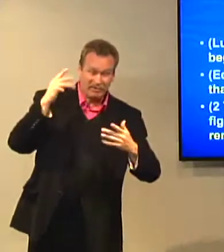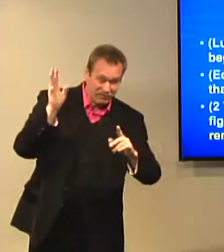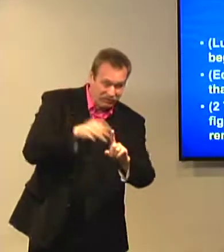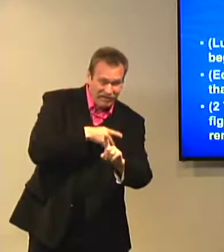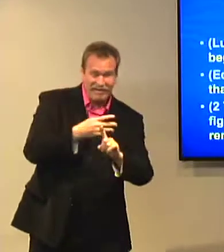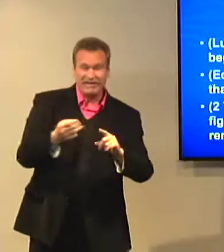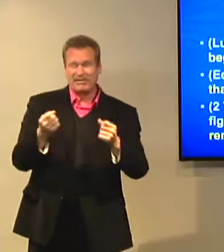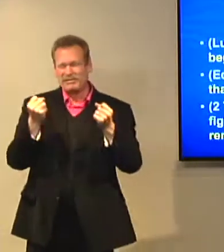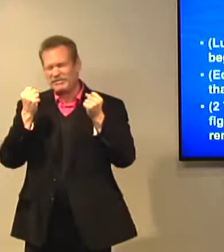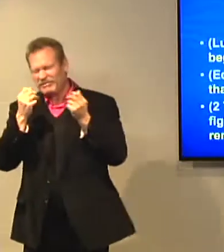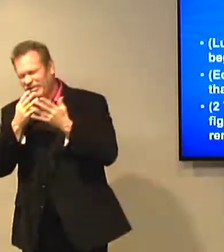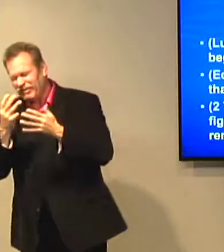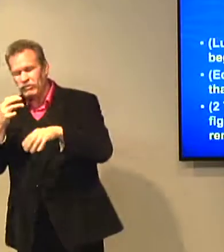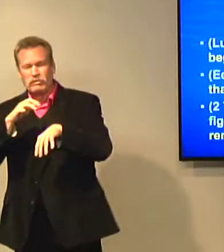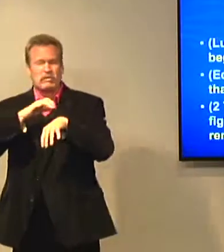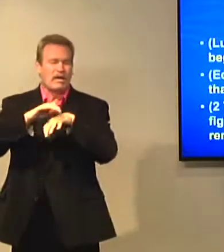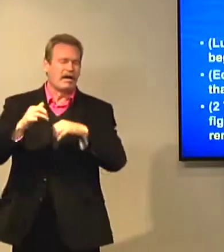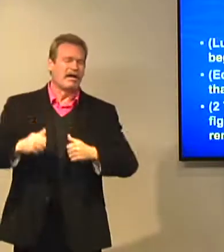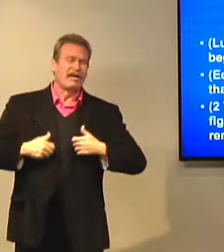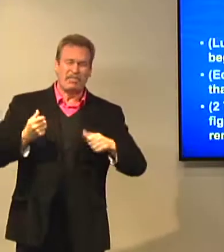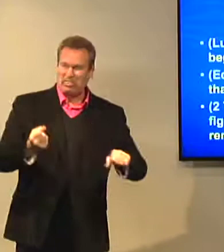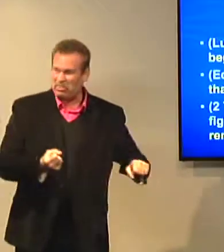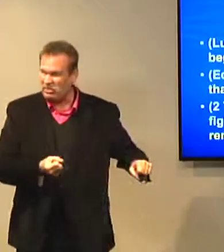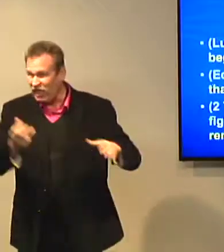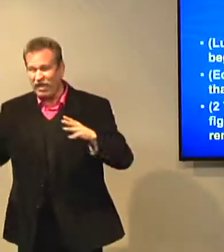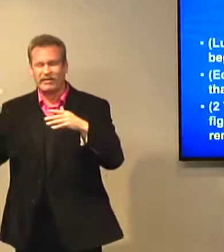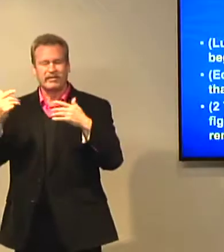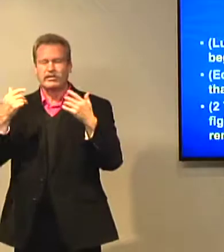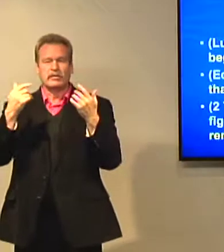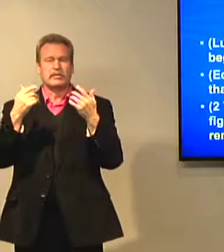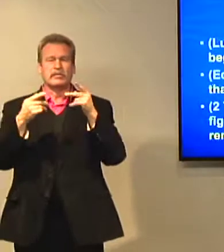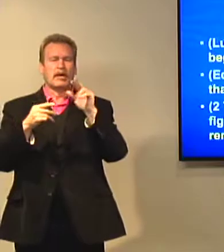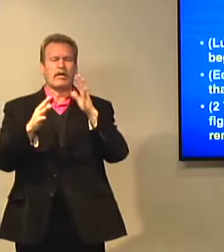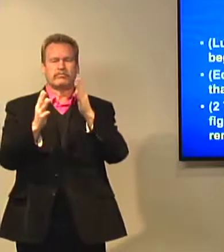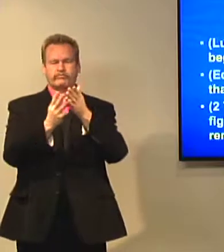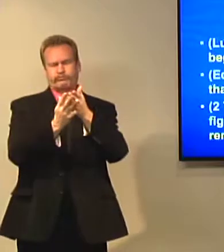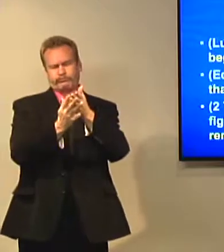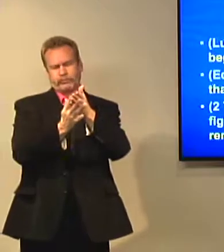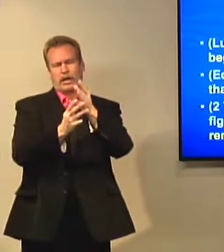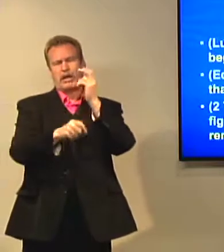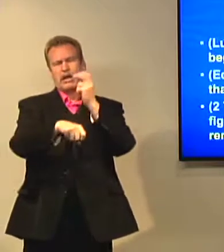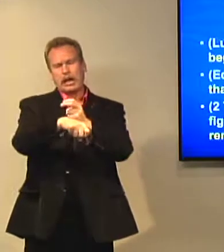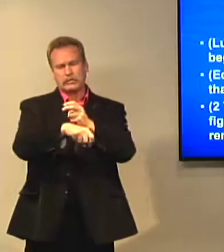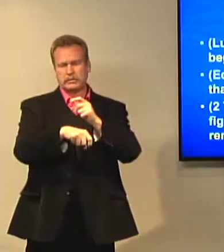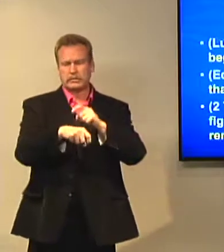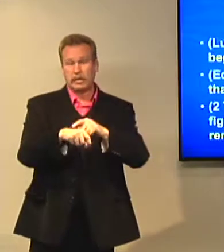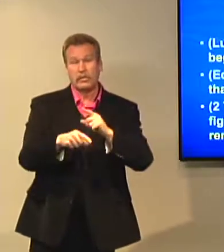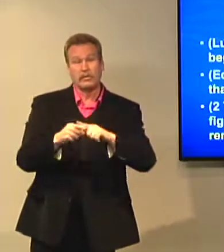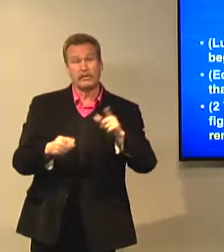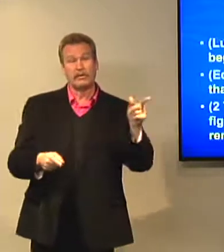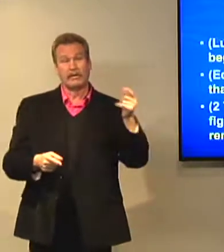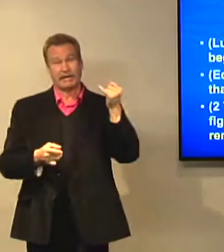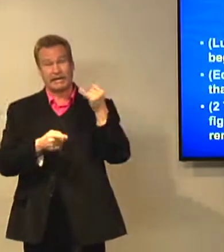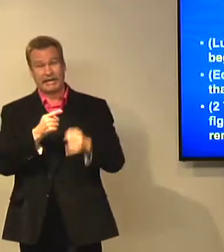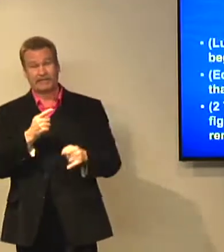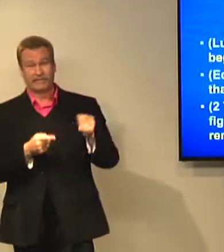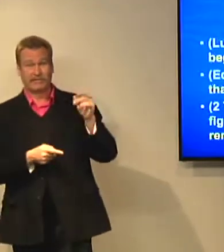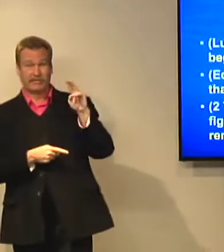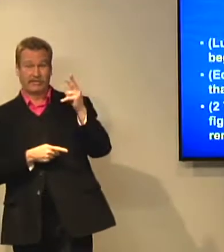died for Christ. He was beaten. He experienced a rough life. He was shipwrecked. He experienced really, really hard times.